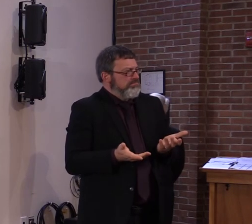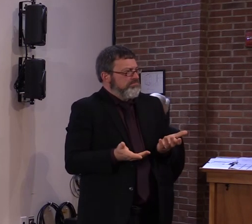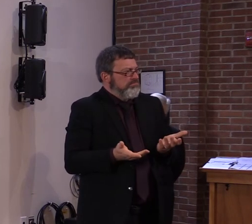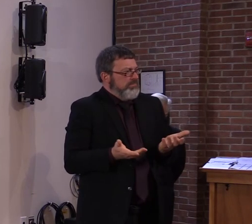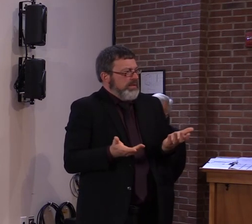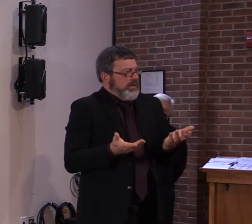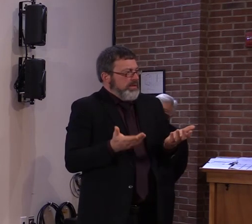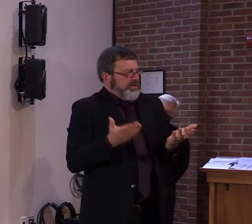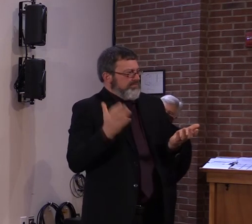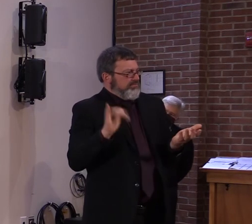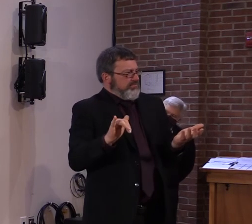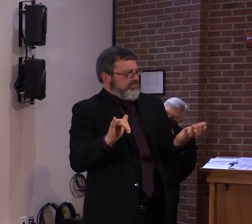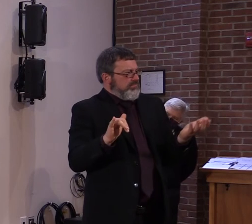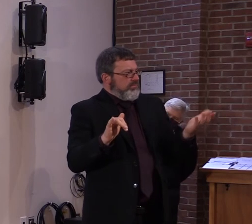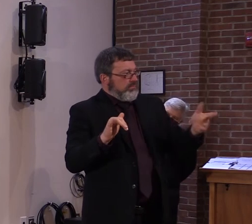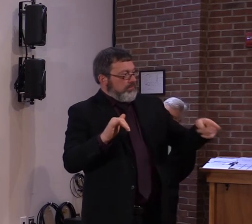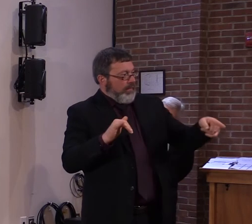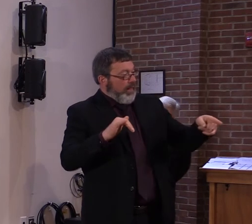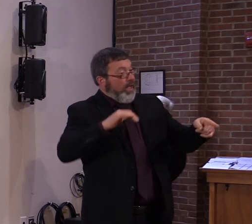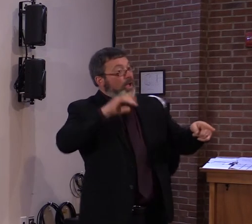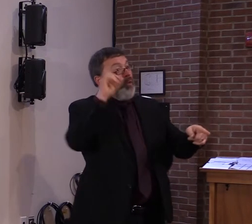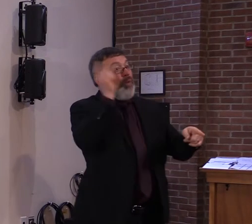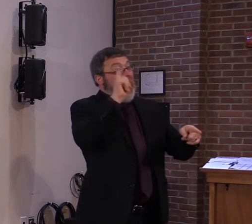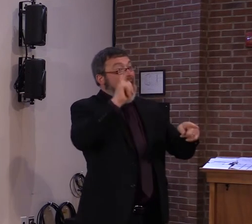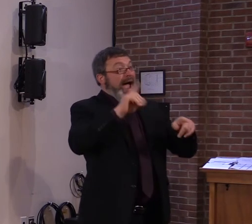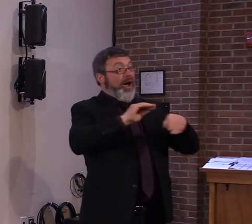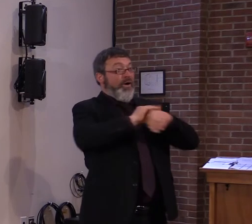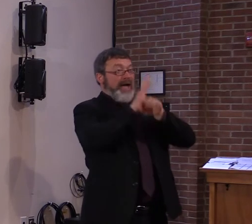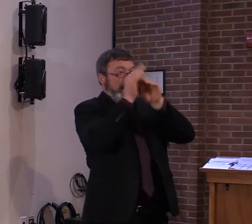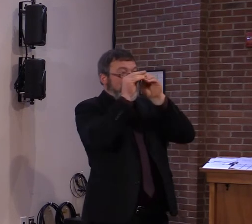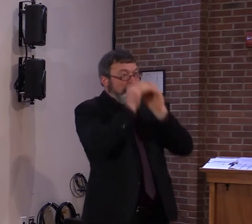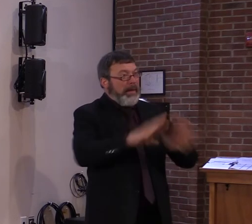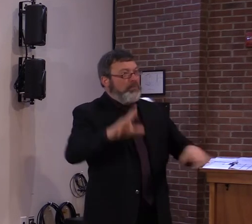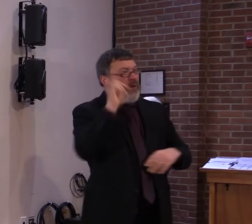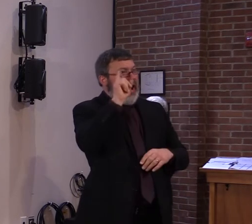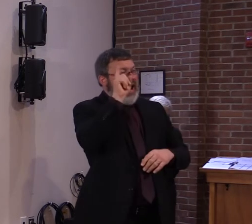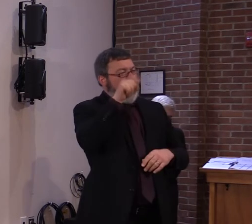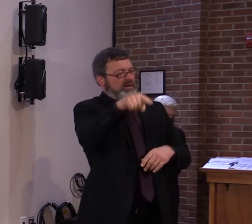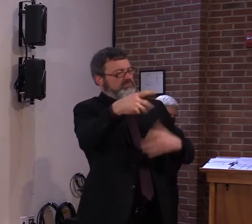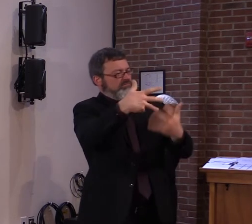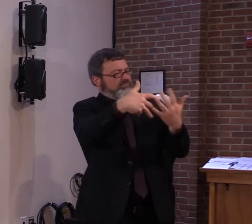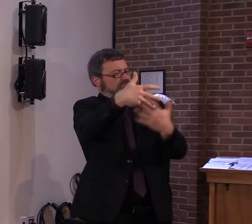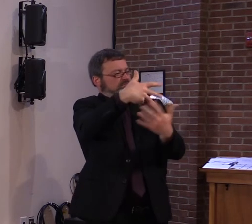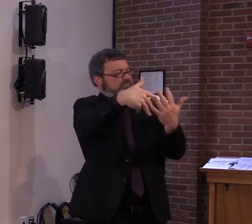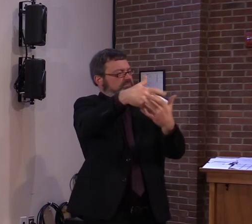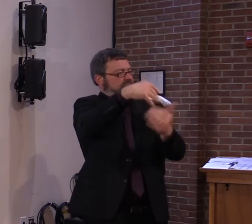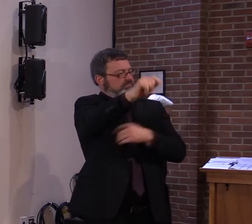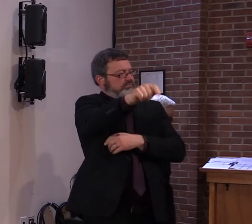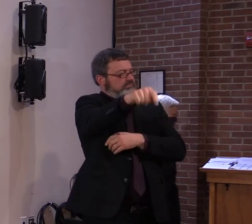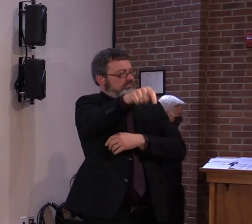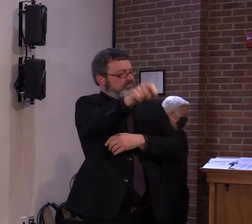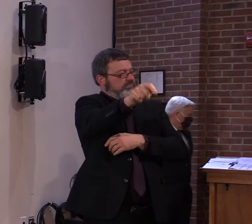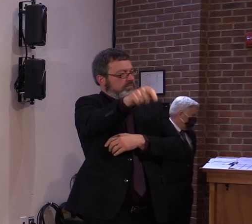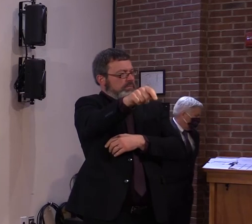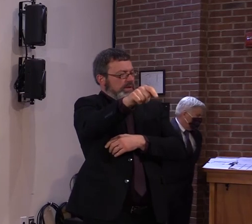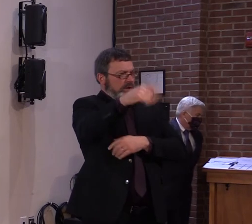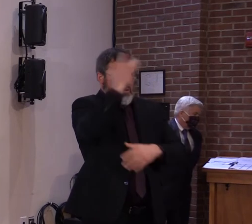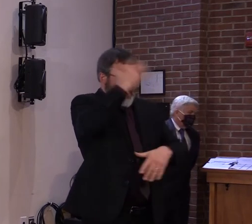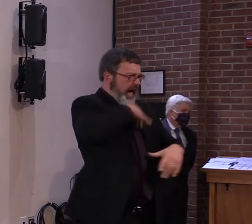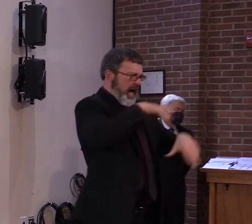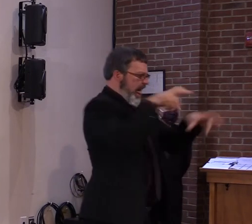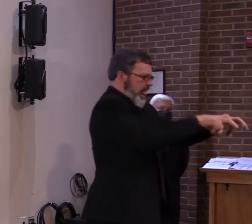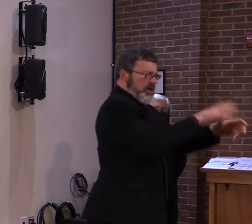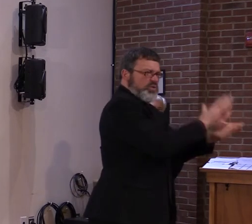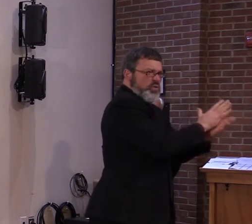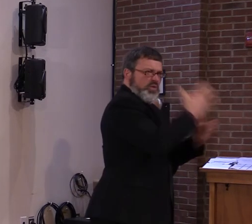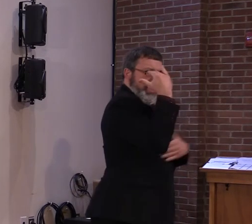So, therefore, you know, the governor's revised order and our interest in going after this very specific issue, precisely so